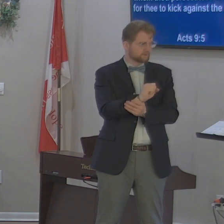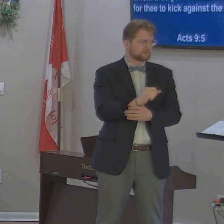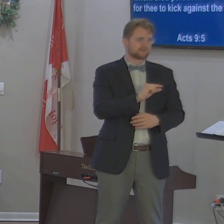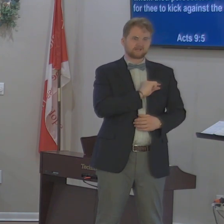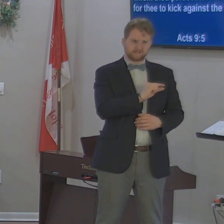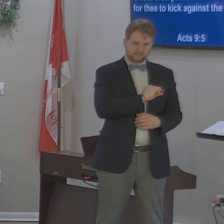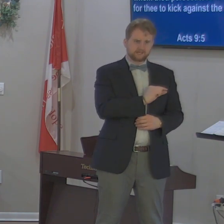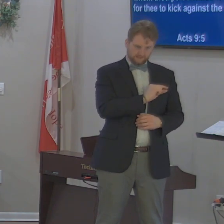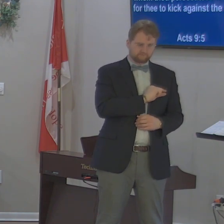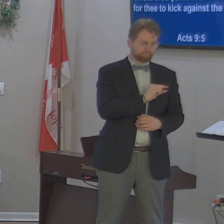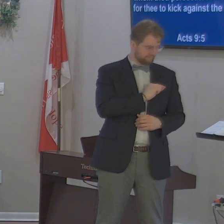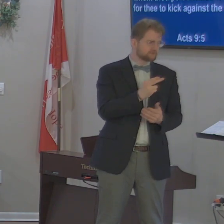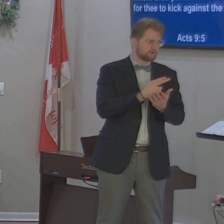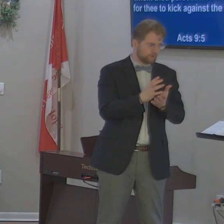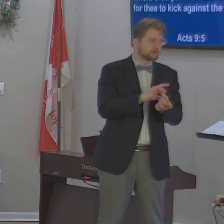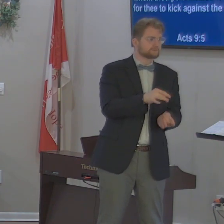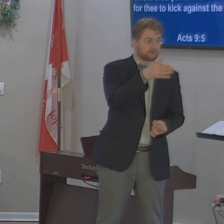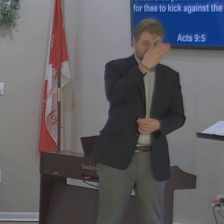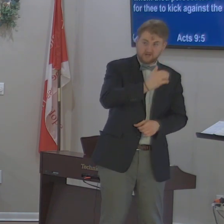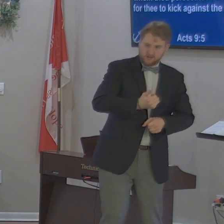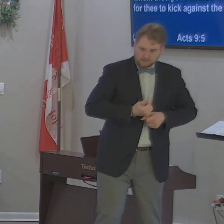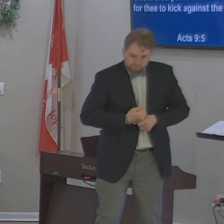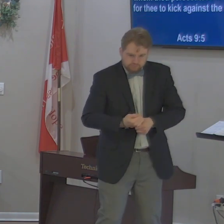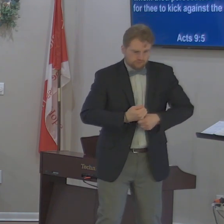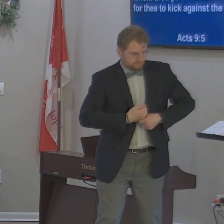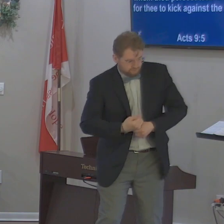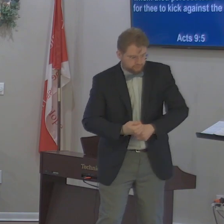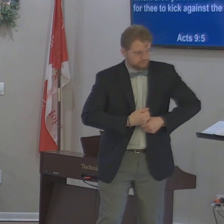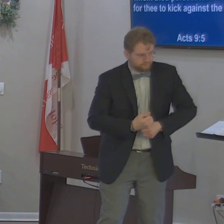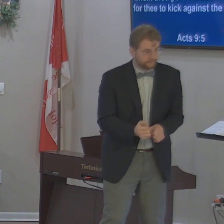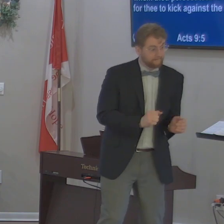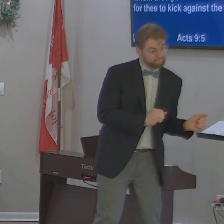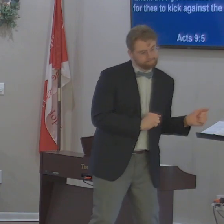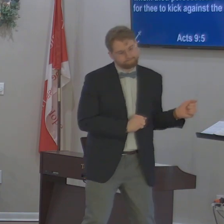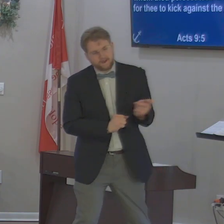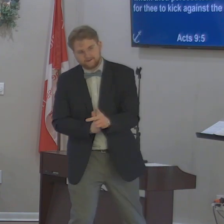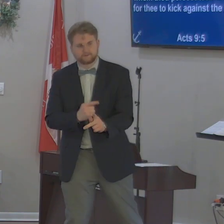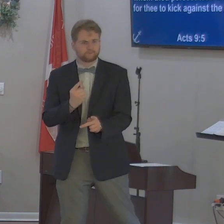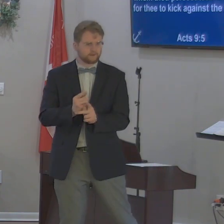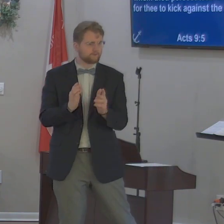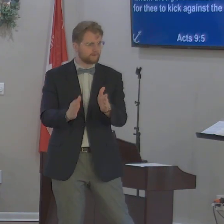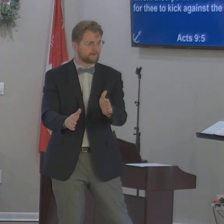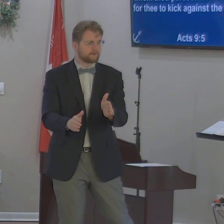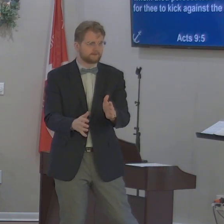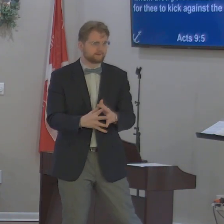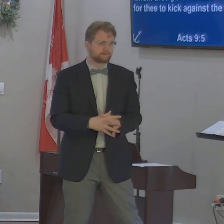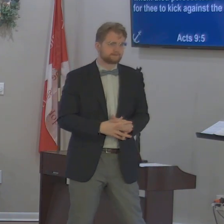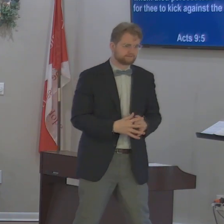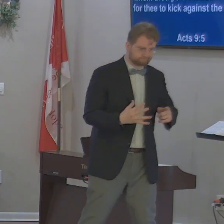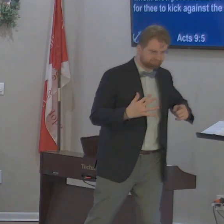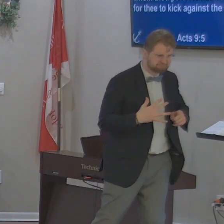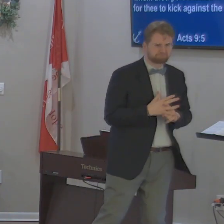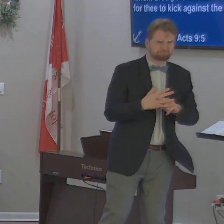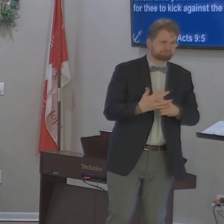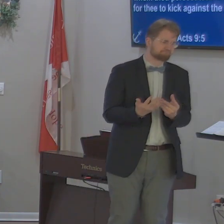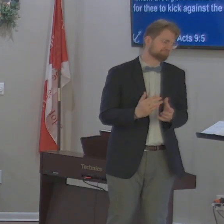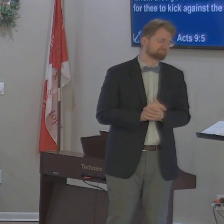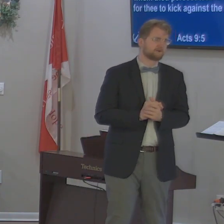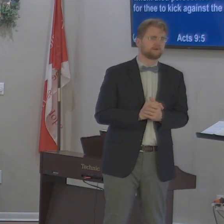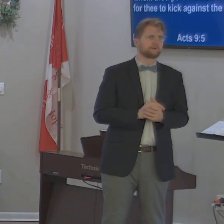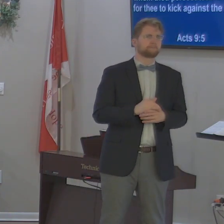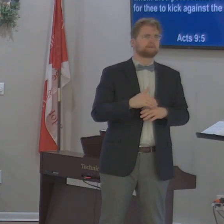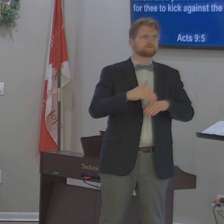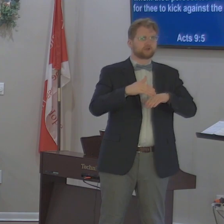morning, I really want to talk on this mindset of that there's comfort. There's comfort in